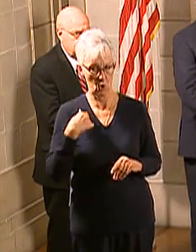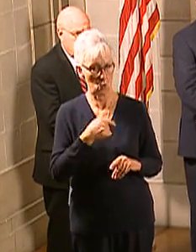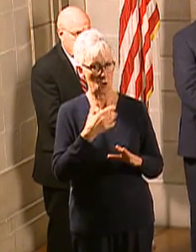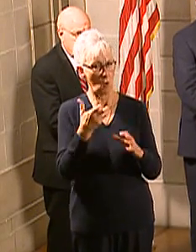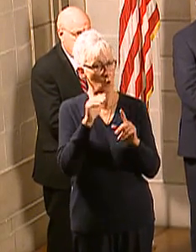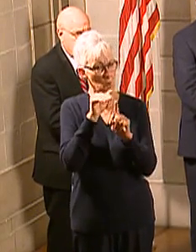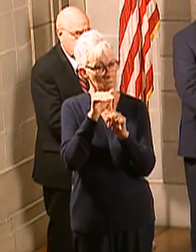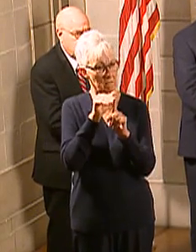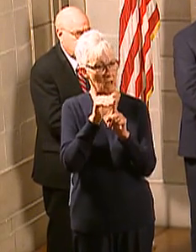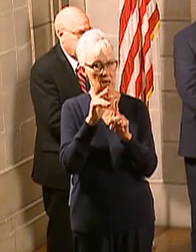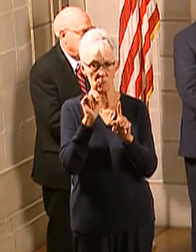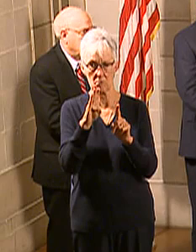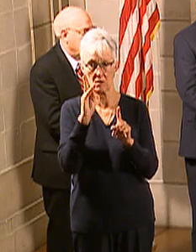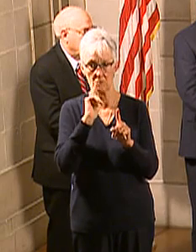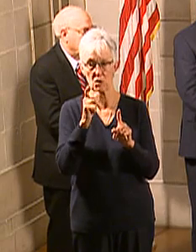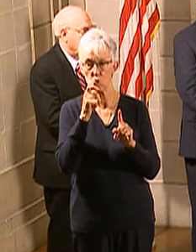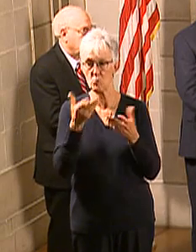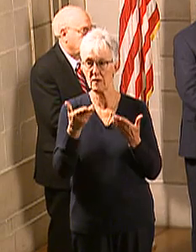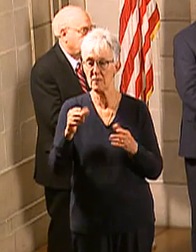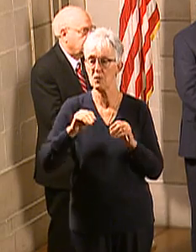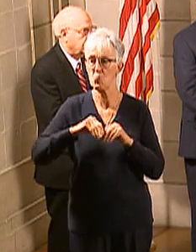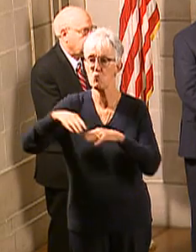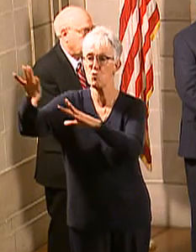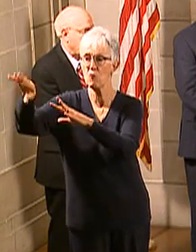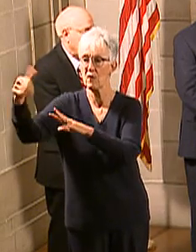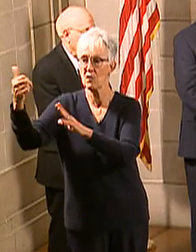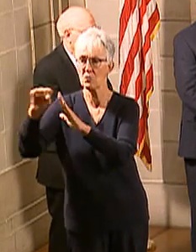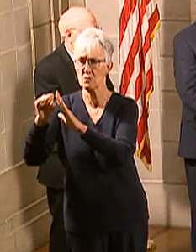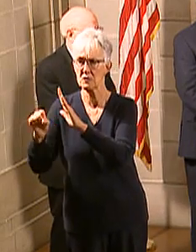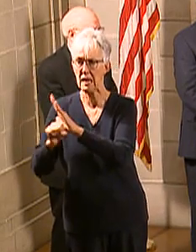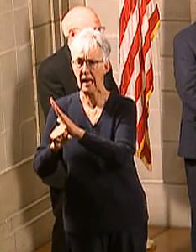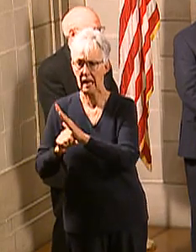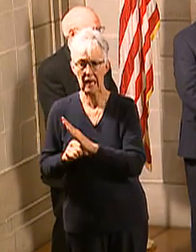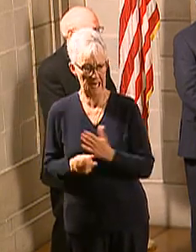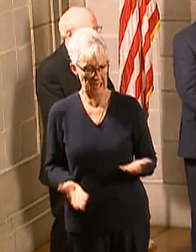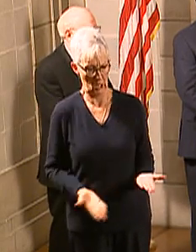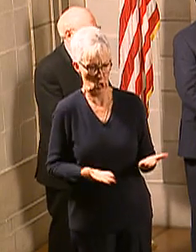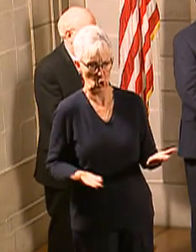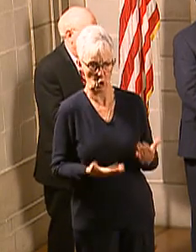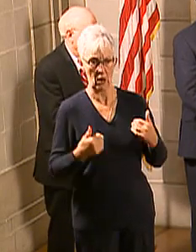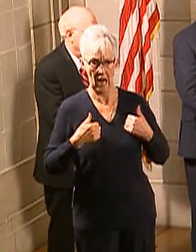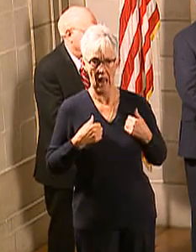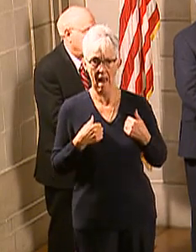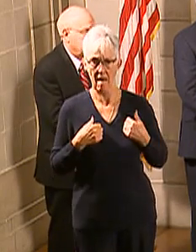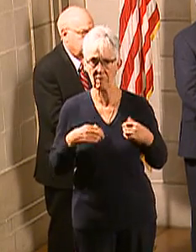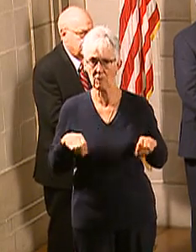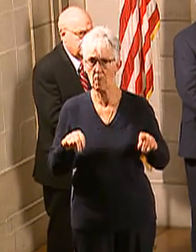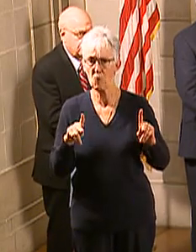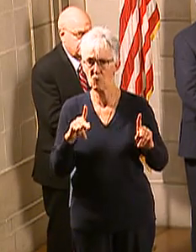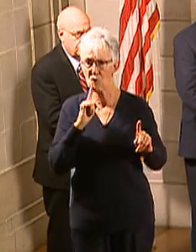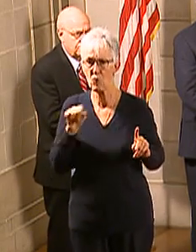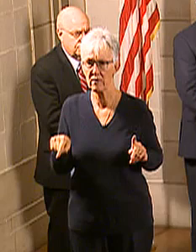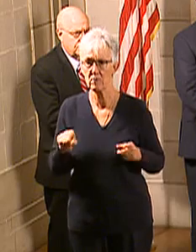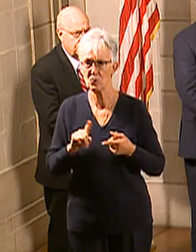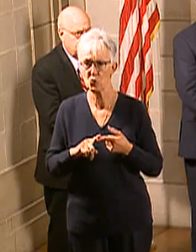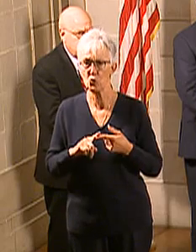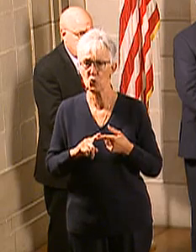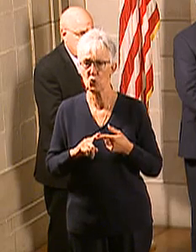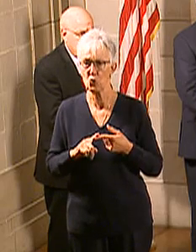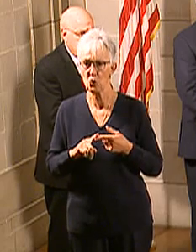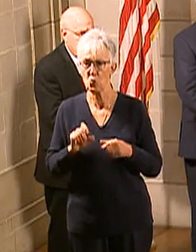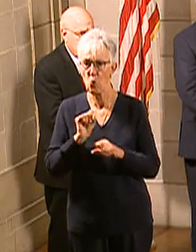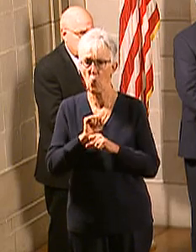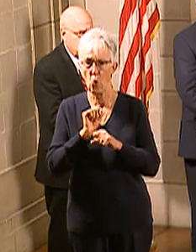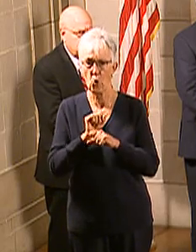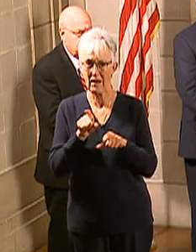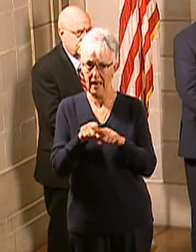away that they've got a great quality of life here, but also get future Nebraskans we don't know yet to come here who may be looking for a better